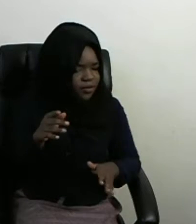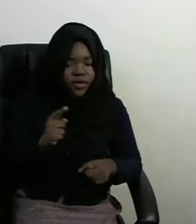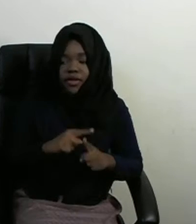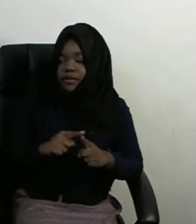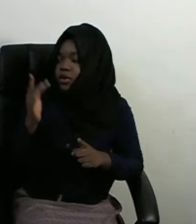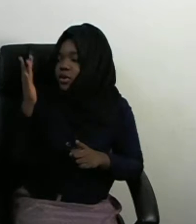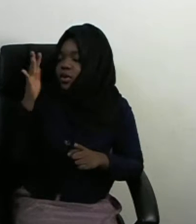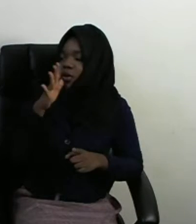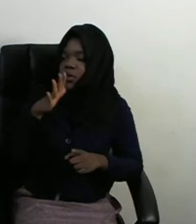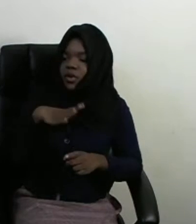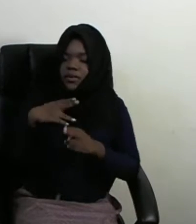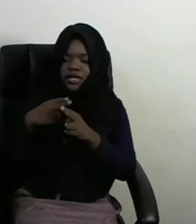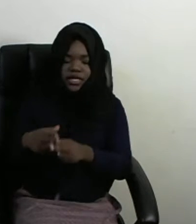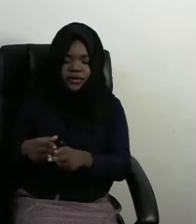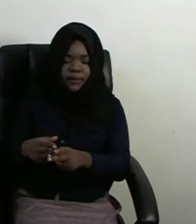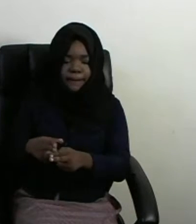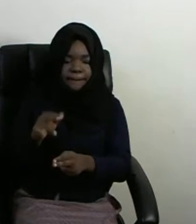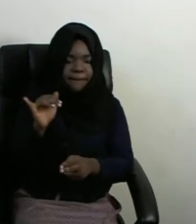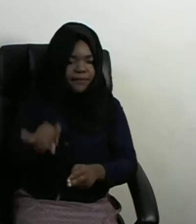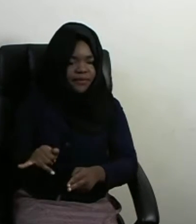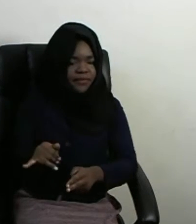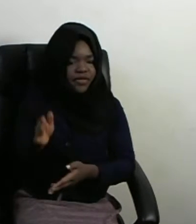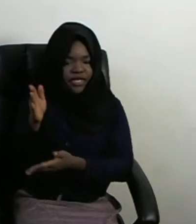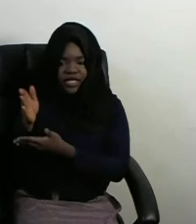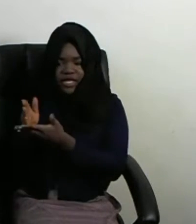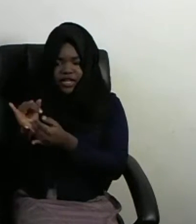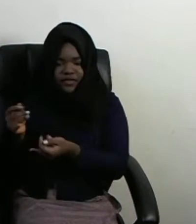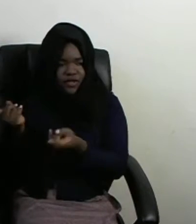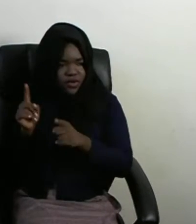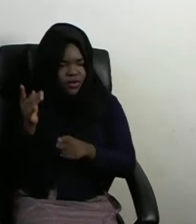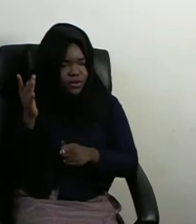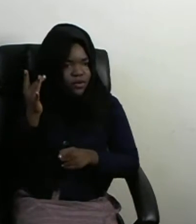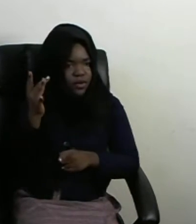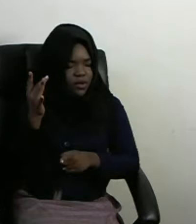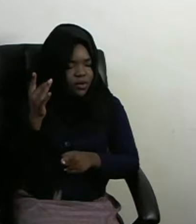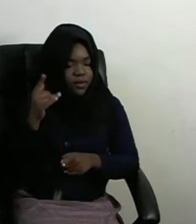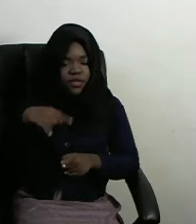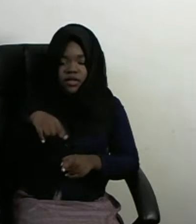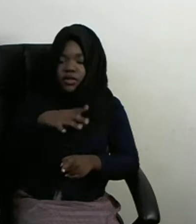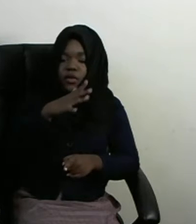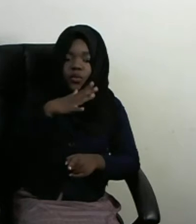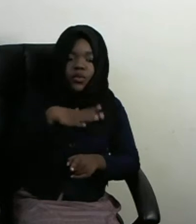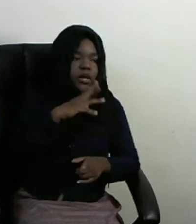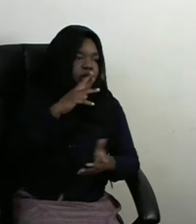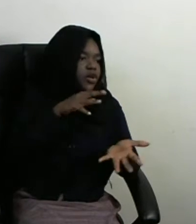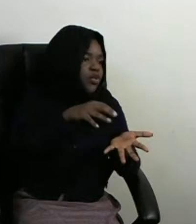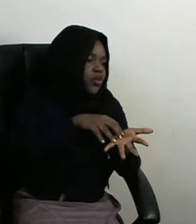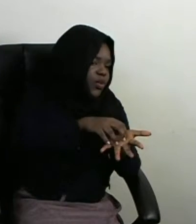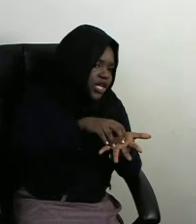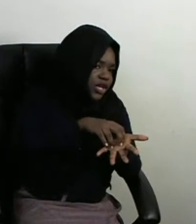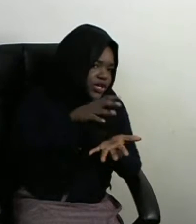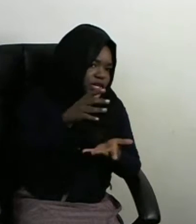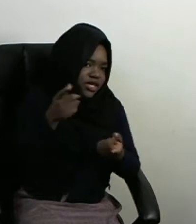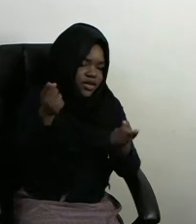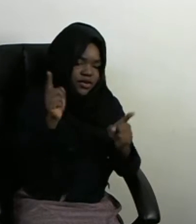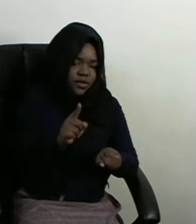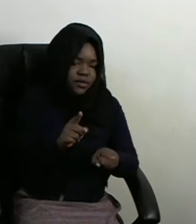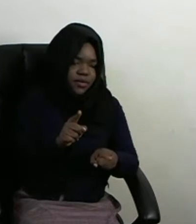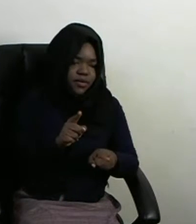mentioned on this side of the agreement? Because women are the weaker side of the agreement.